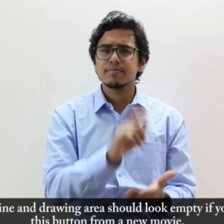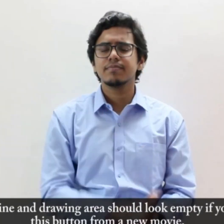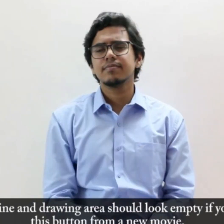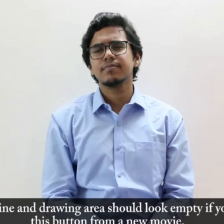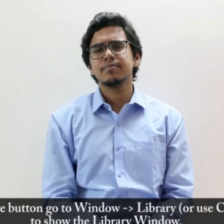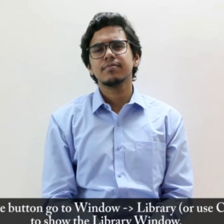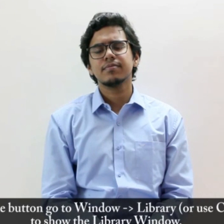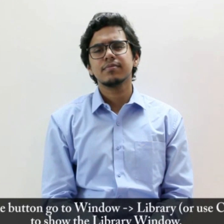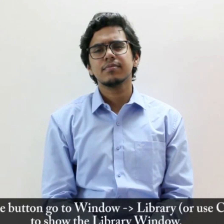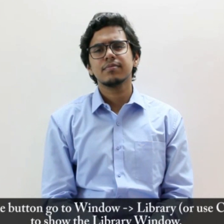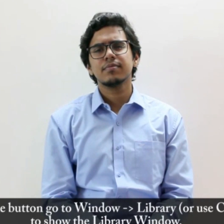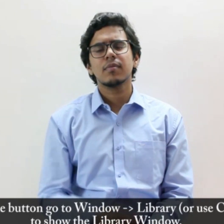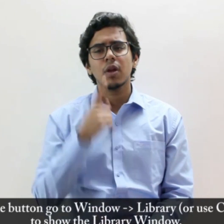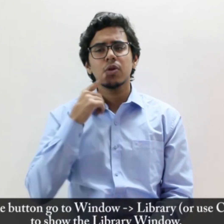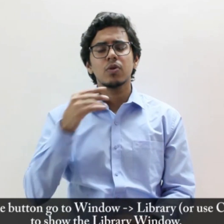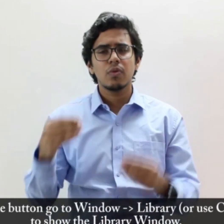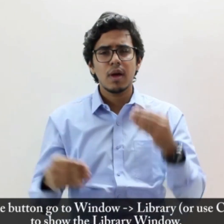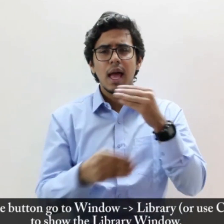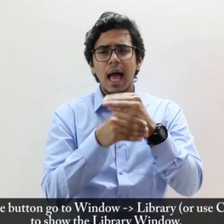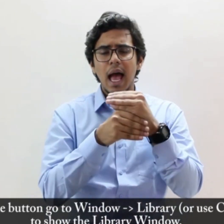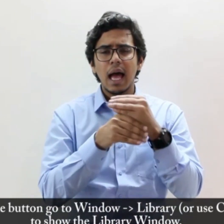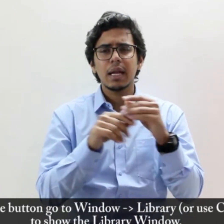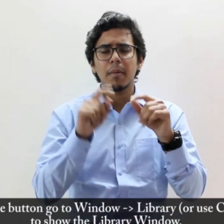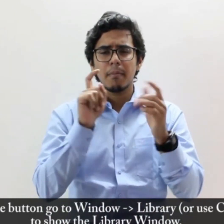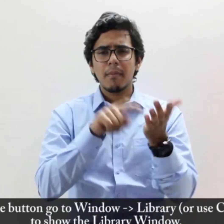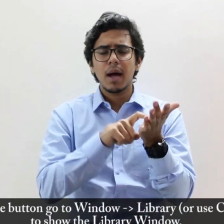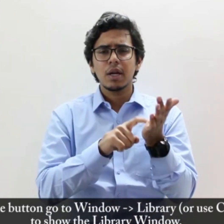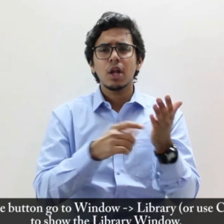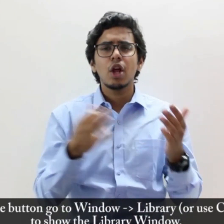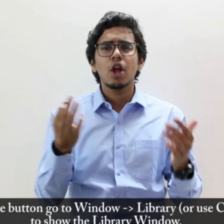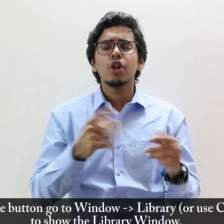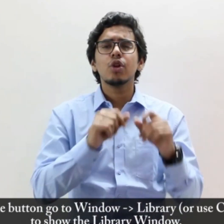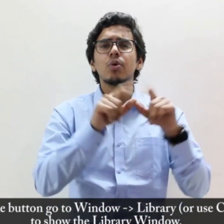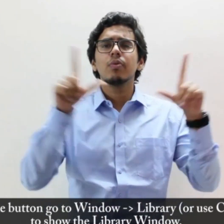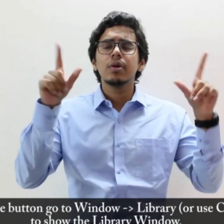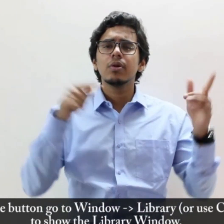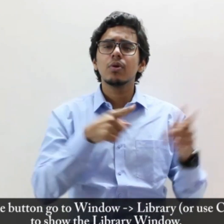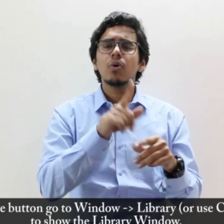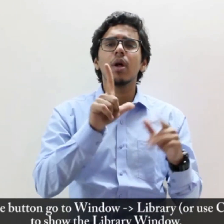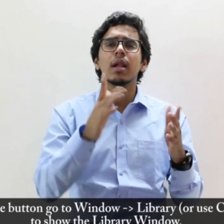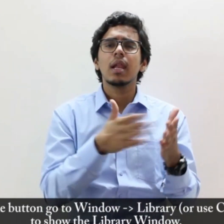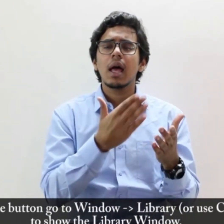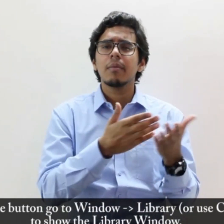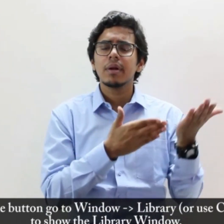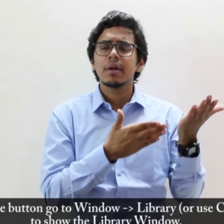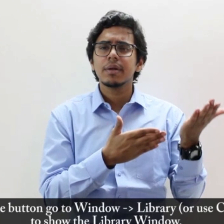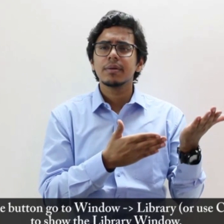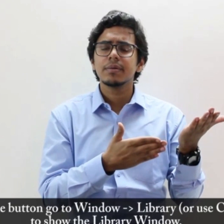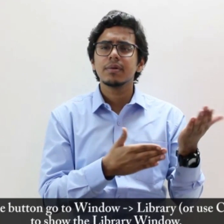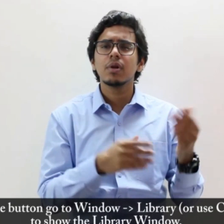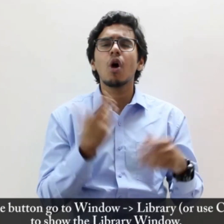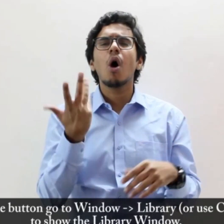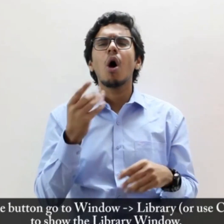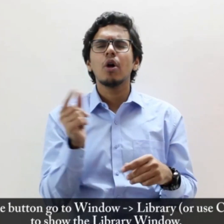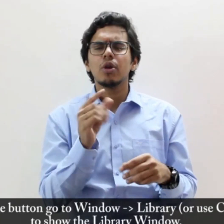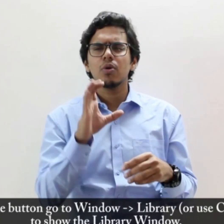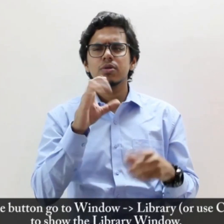movie. To add the button, go to Window, Library or use Ctrl+L to show the